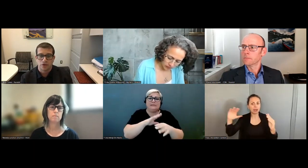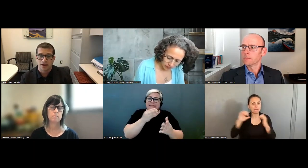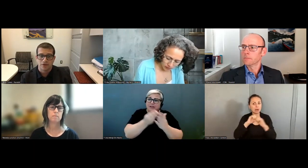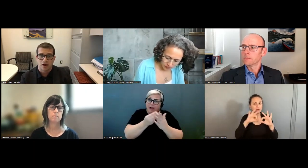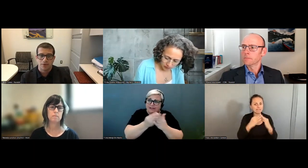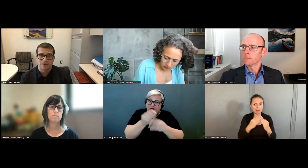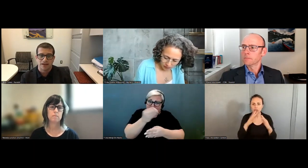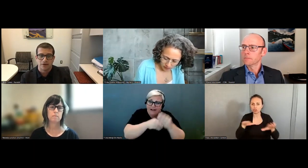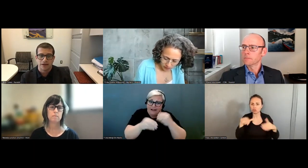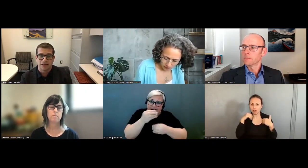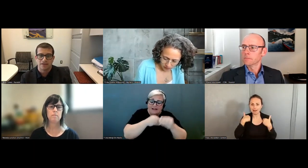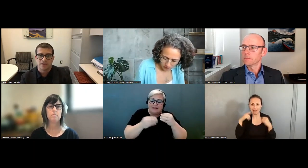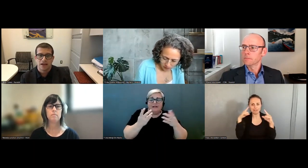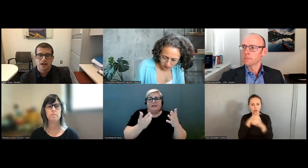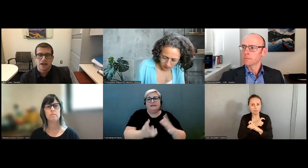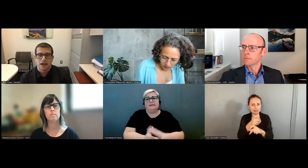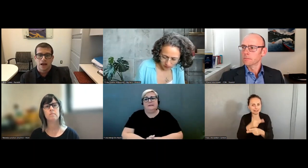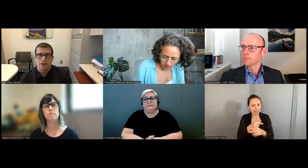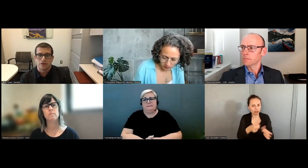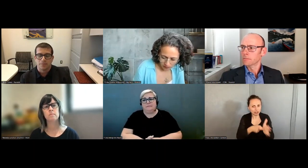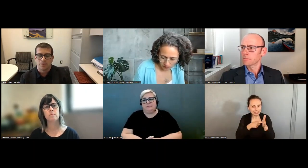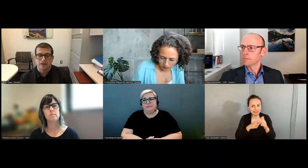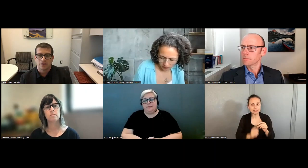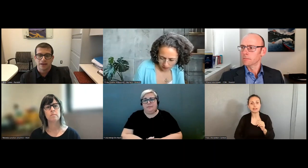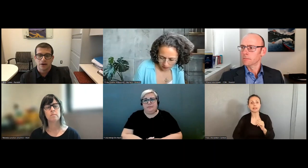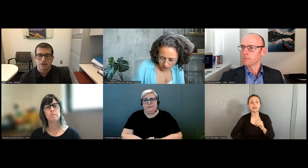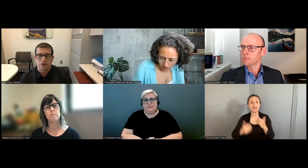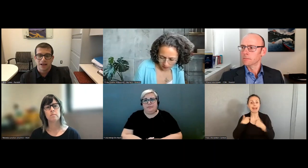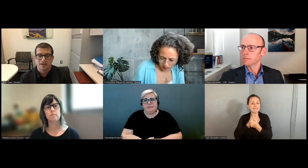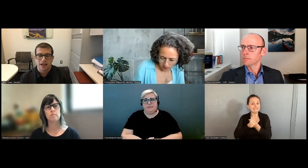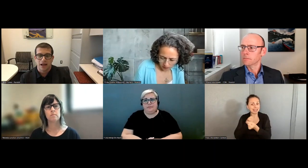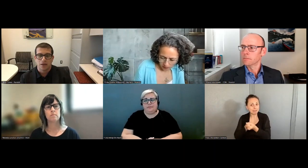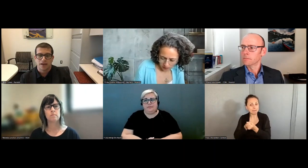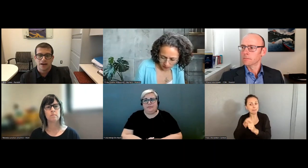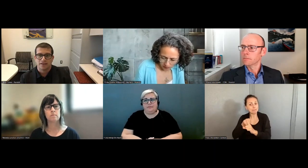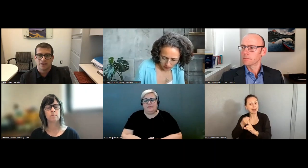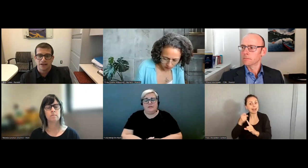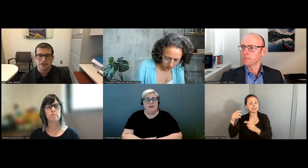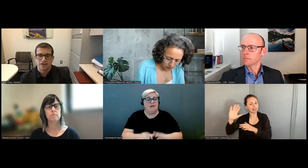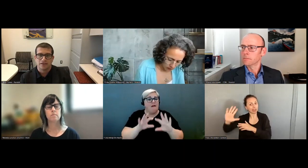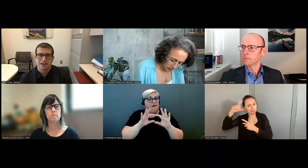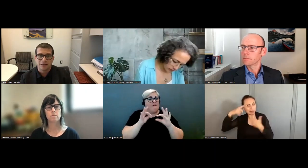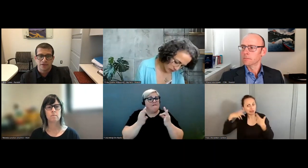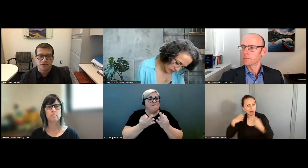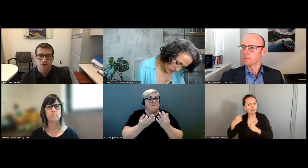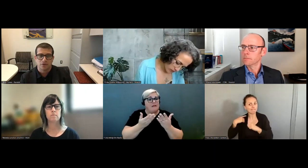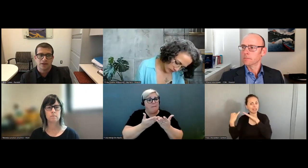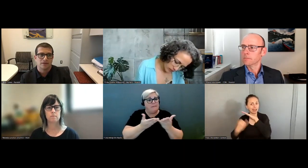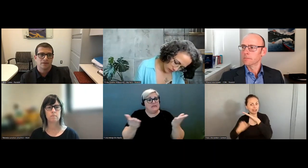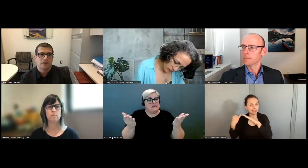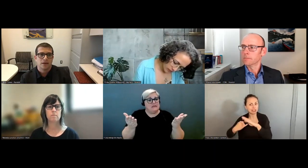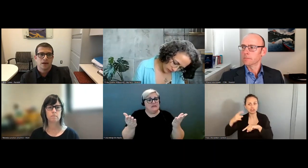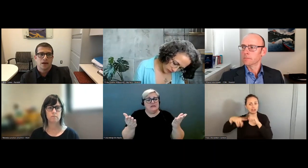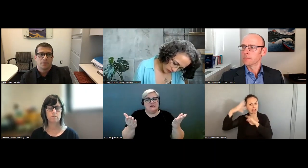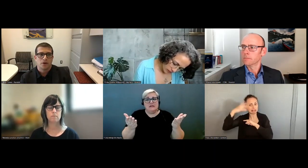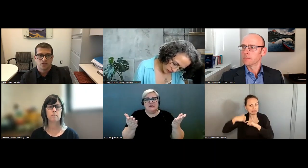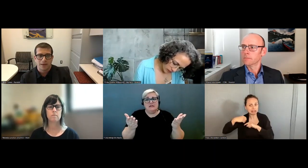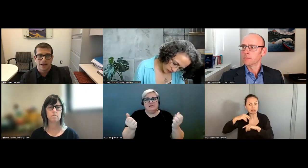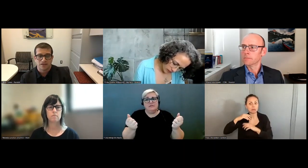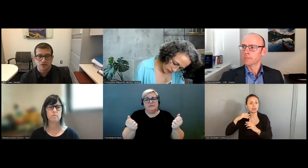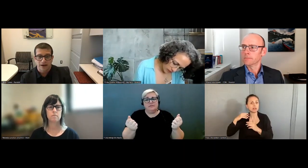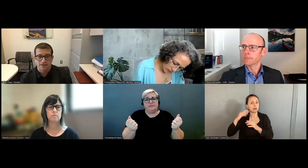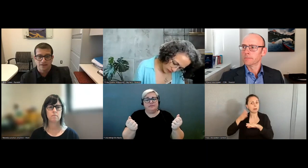who do not have complex care needs. There's impacts on caregiver mental health, isolation, sleep disturbance,